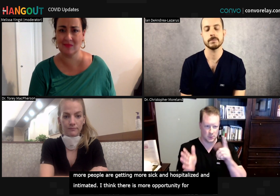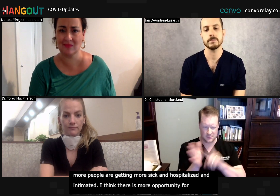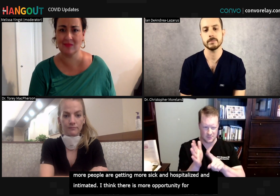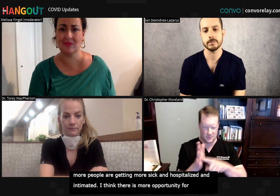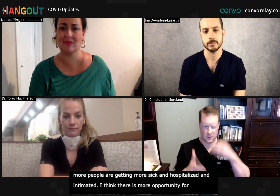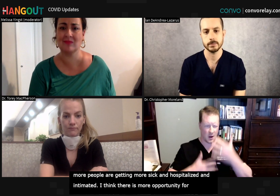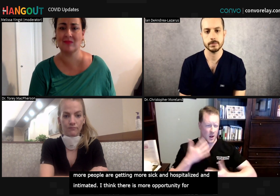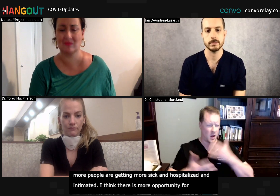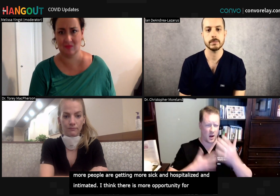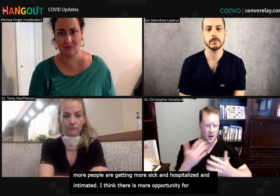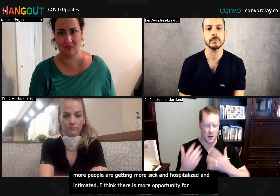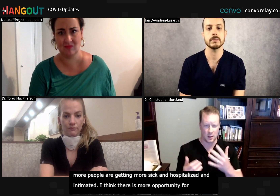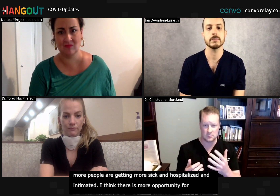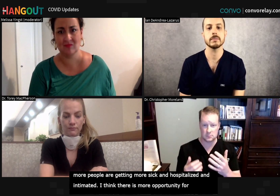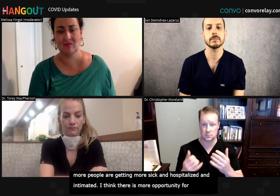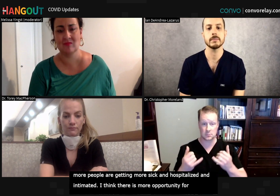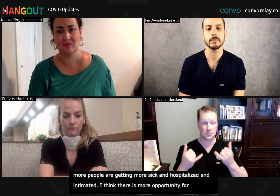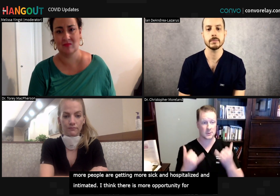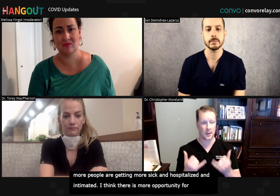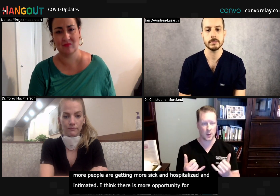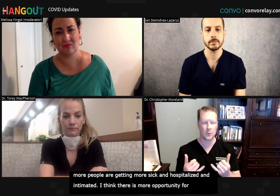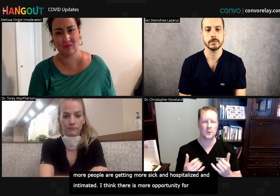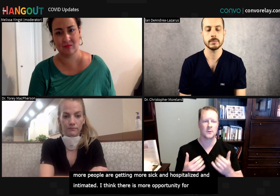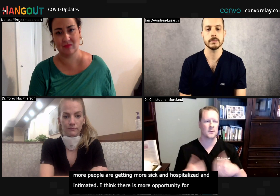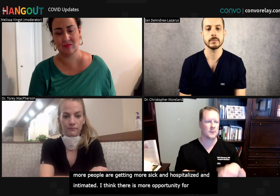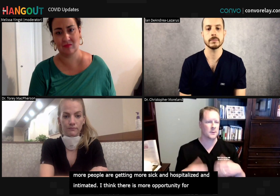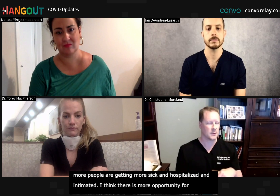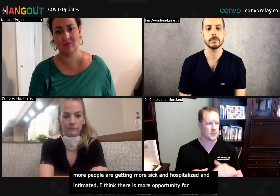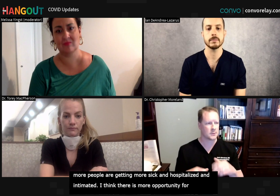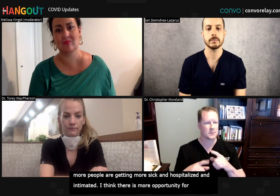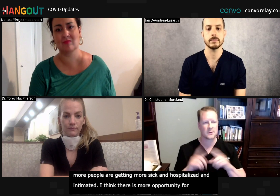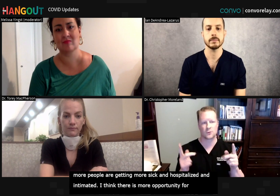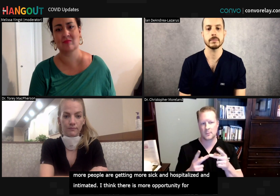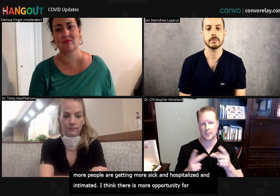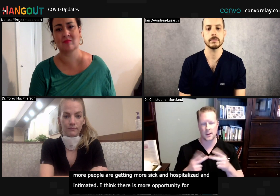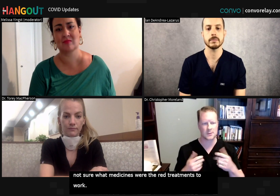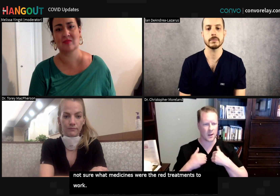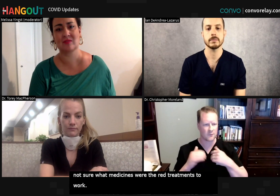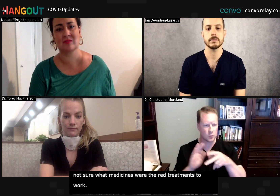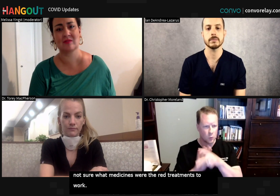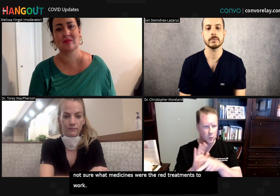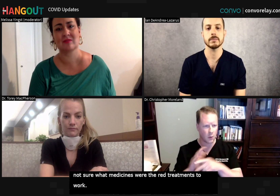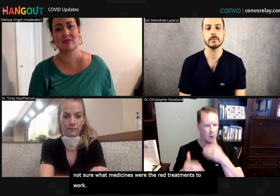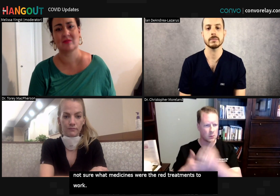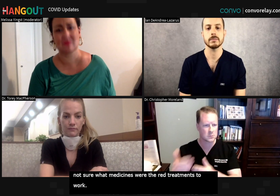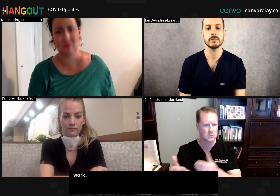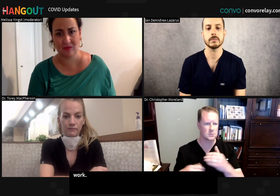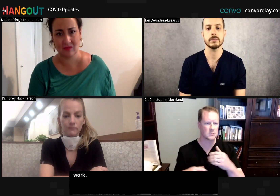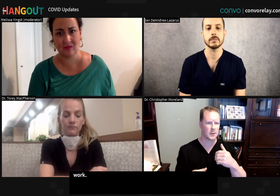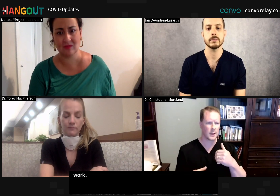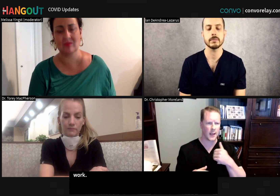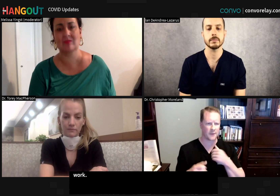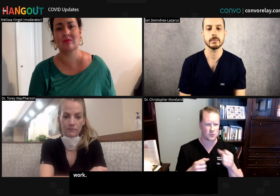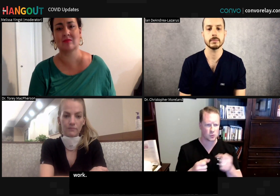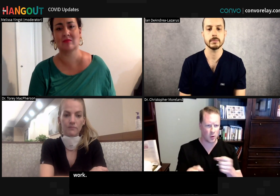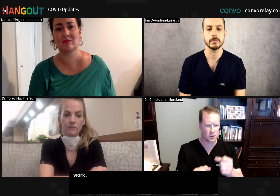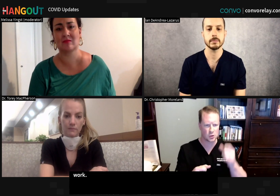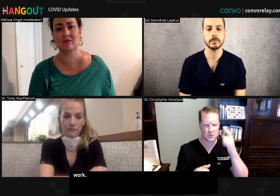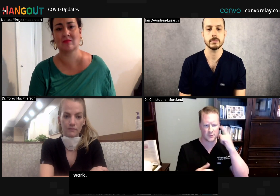work, which ones wouldn't. Lots of research has been happening very quickly. And at this point, we're in a much different place. We've got protocols in place.